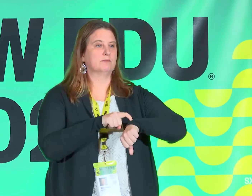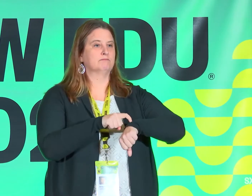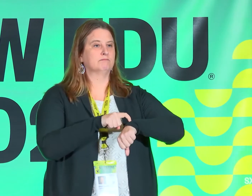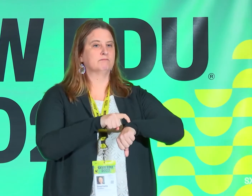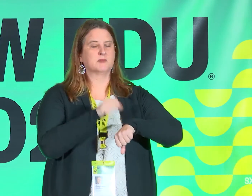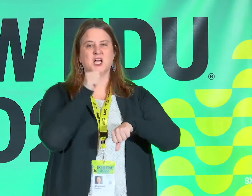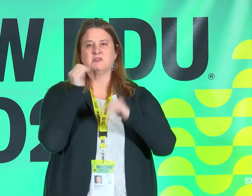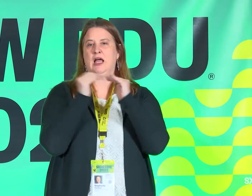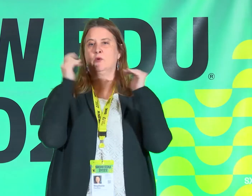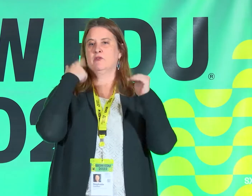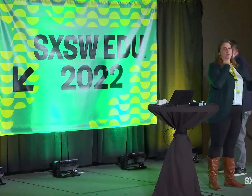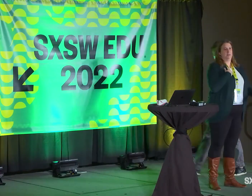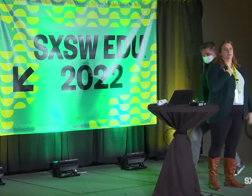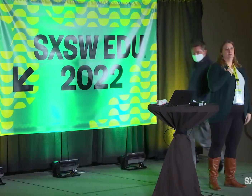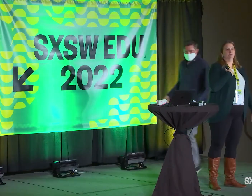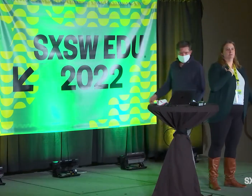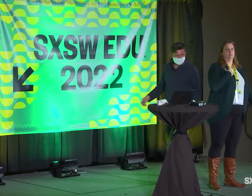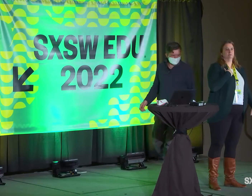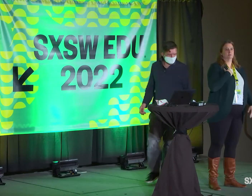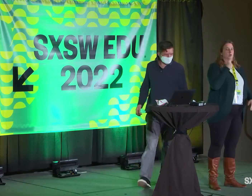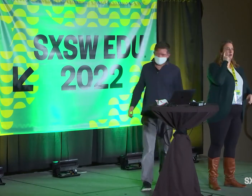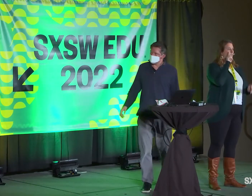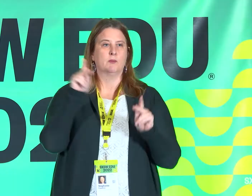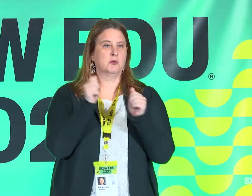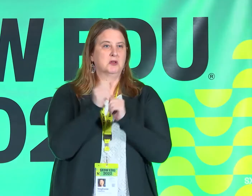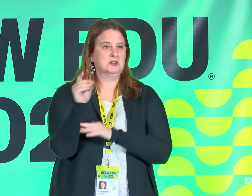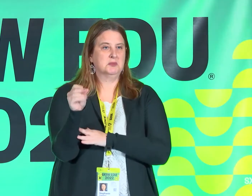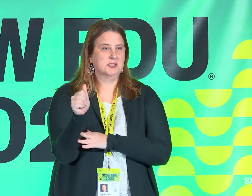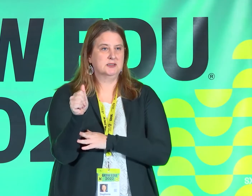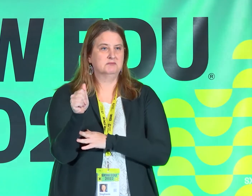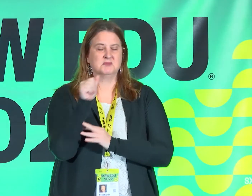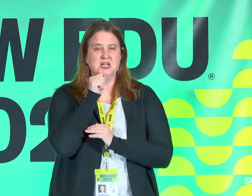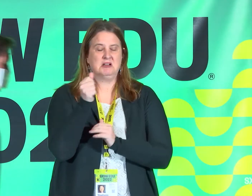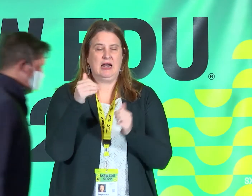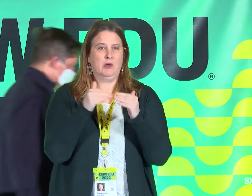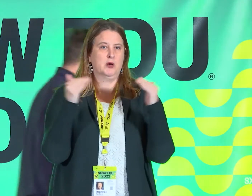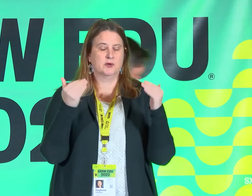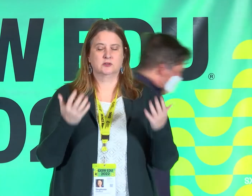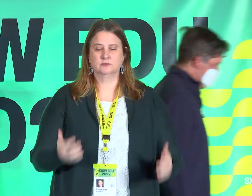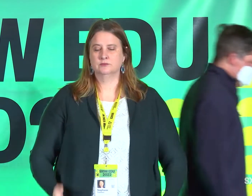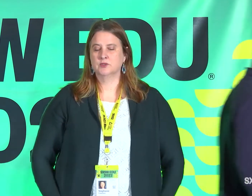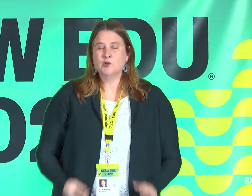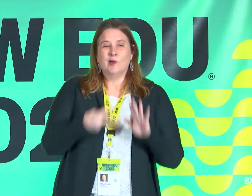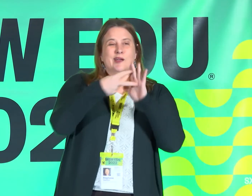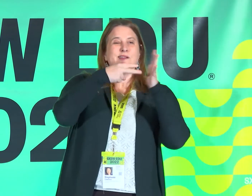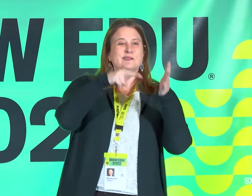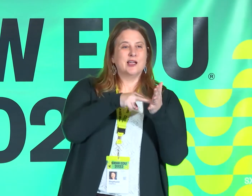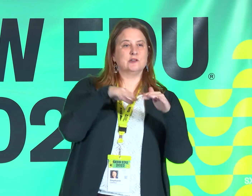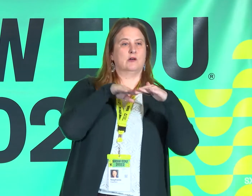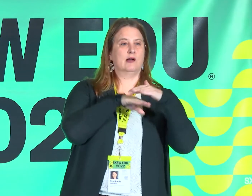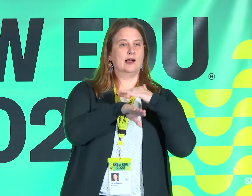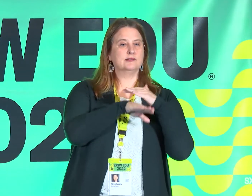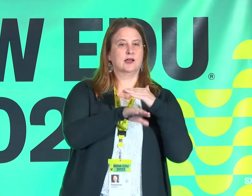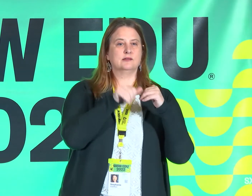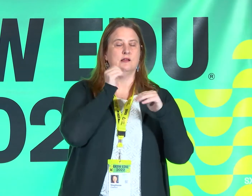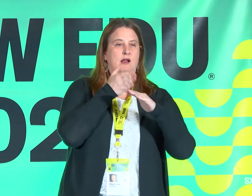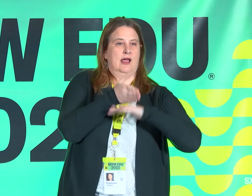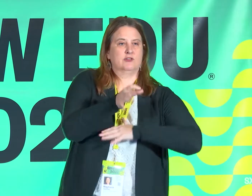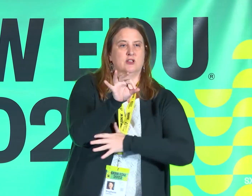that every time someone will prompt you. And for me specifically, it's just not equitable. It's not equitable for me nor anyone else with disabilities.